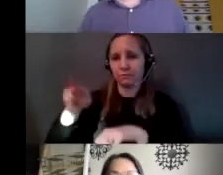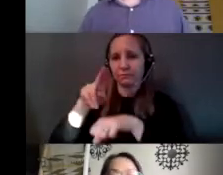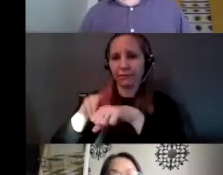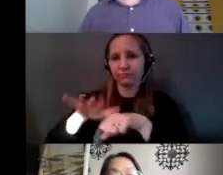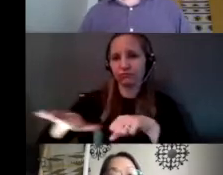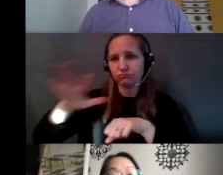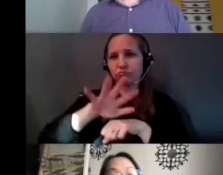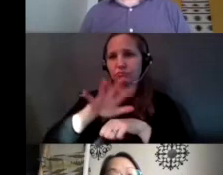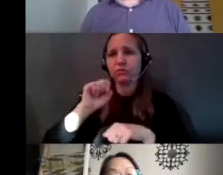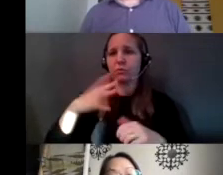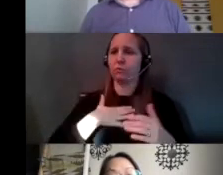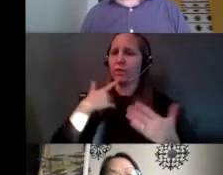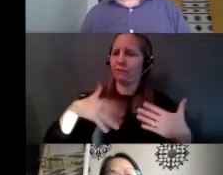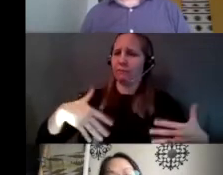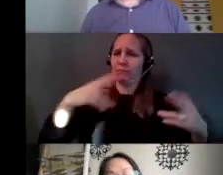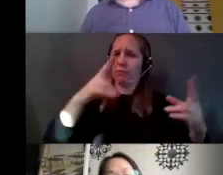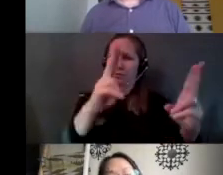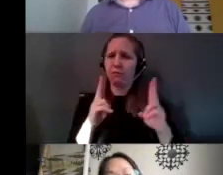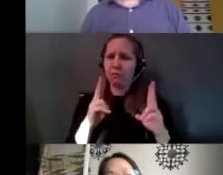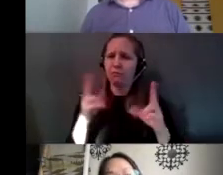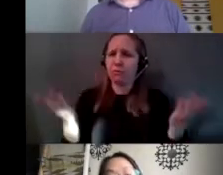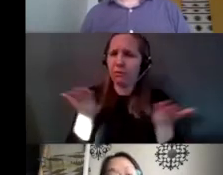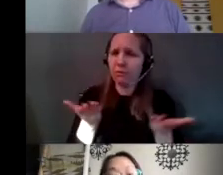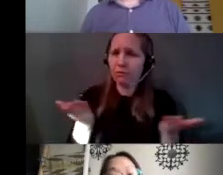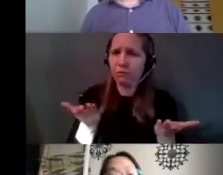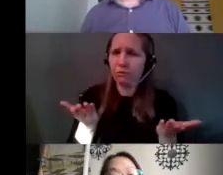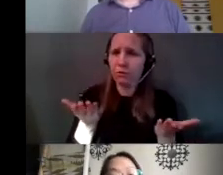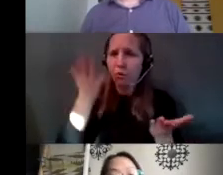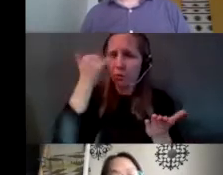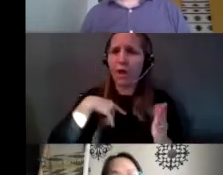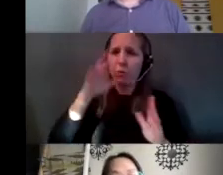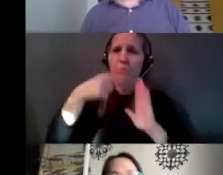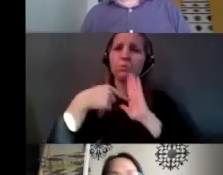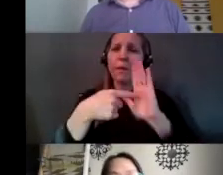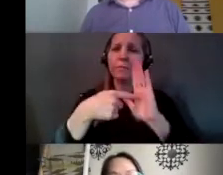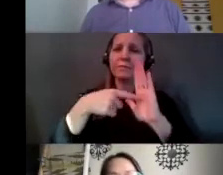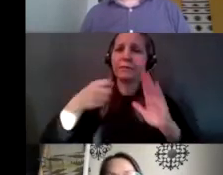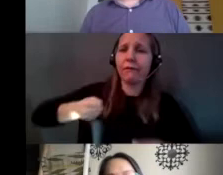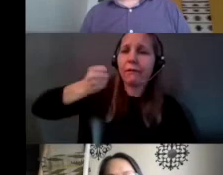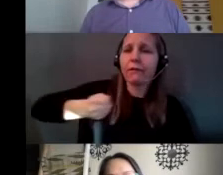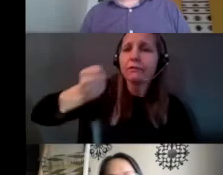be with you today to speak and represent my elders and my community.